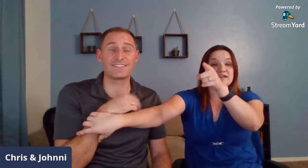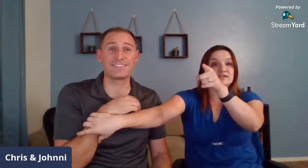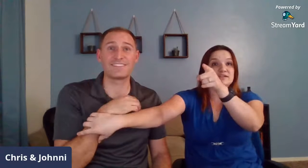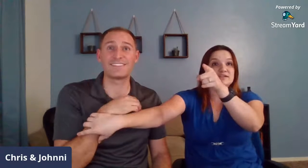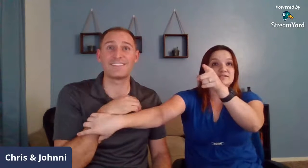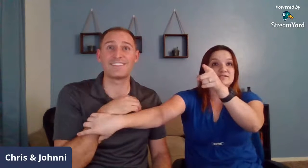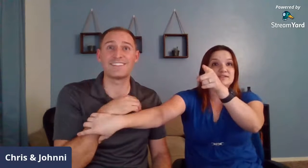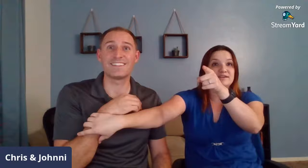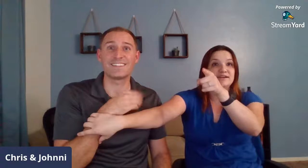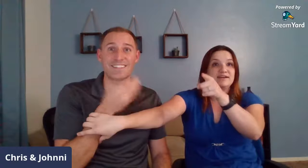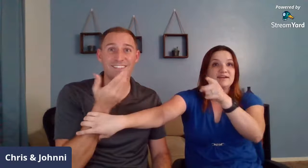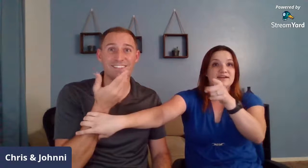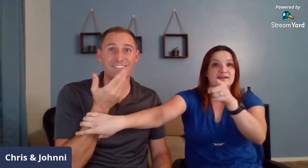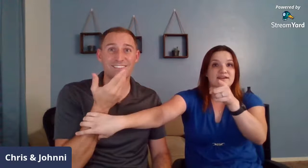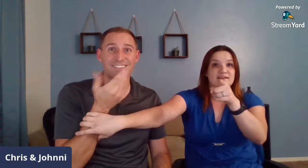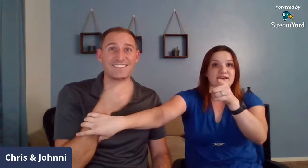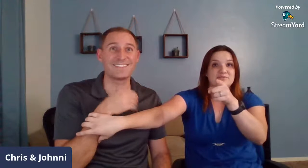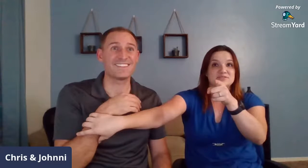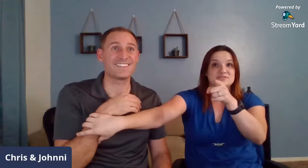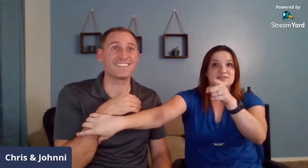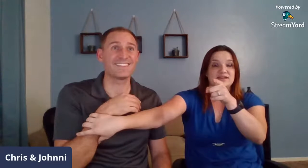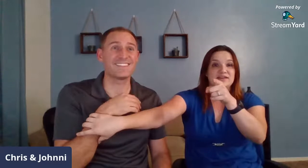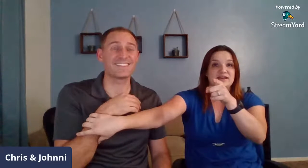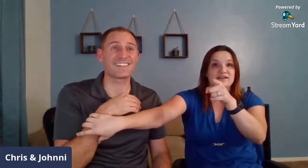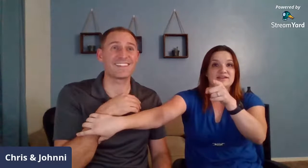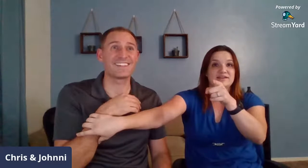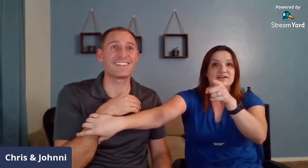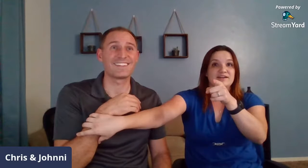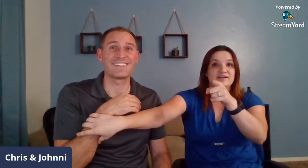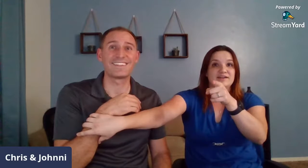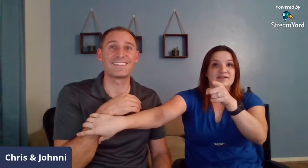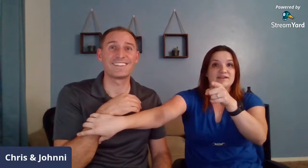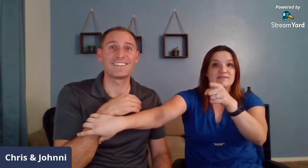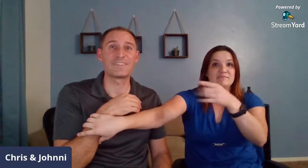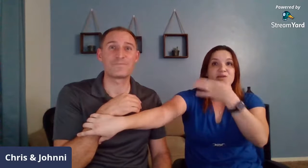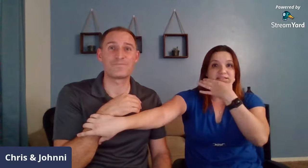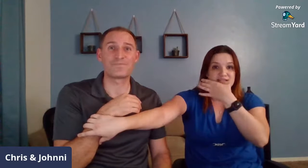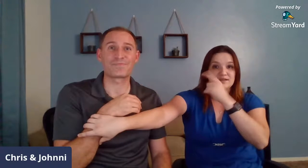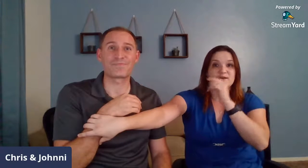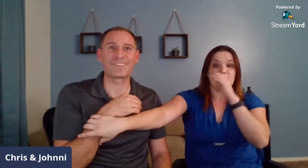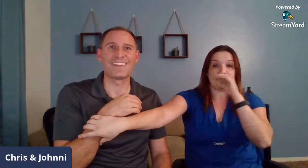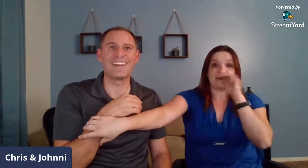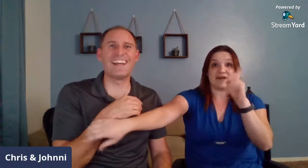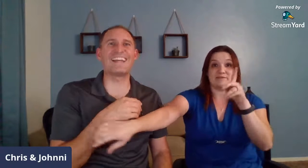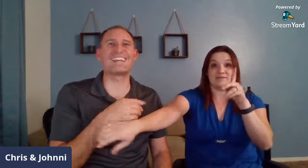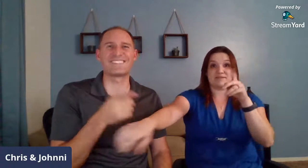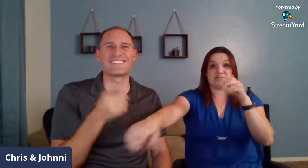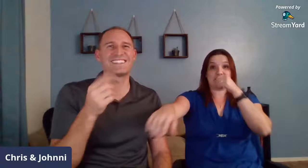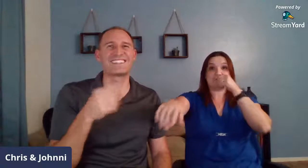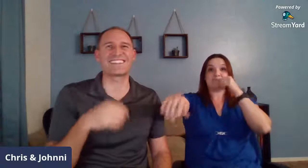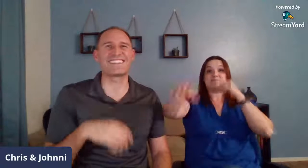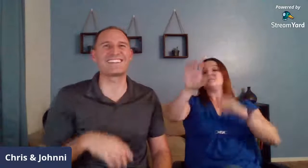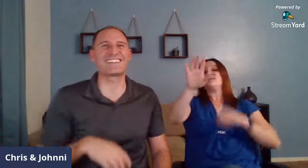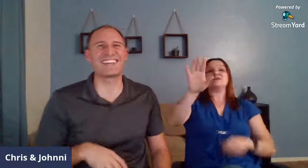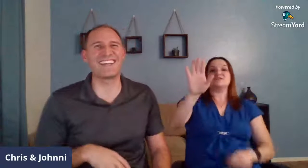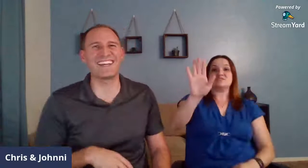and Linda. Linda too? Yep, was doing okay. Pizza. Okay. Julia doesn't like that one.